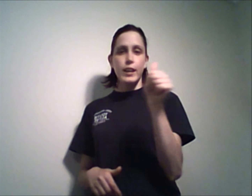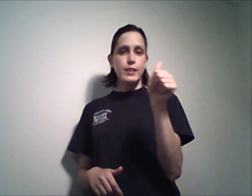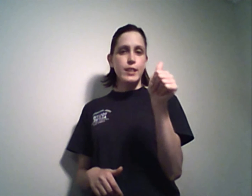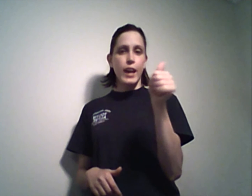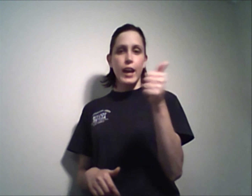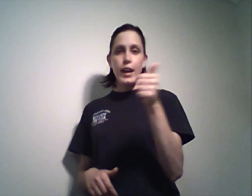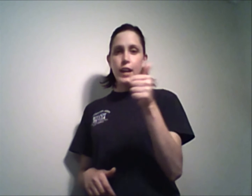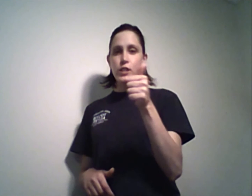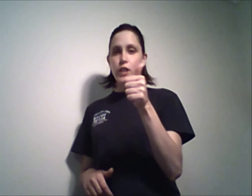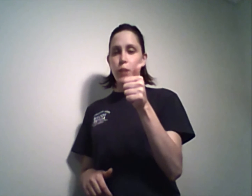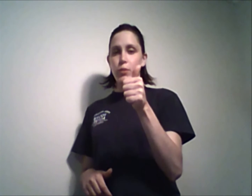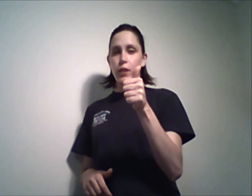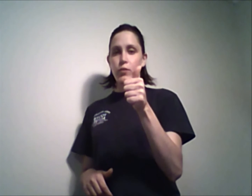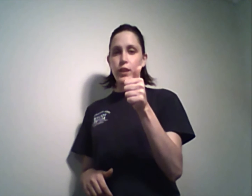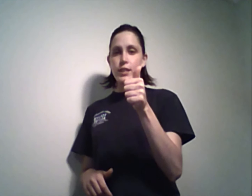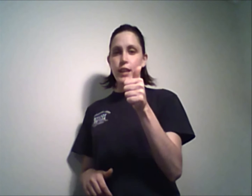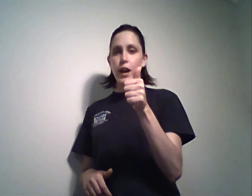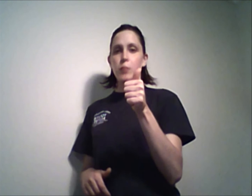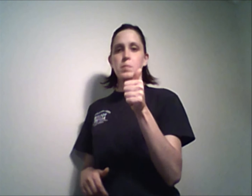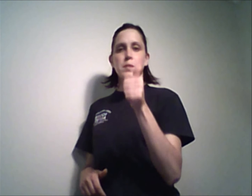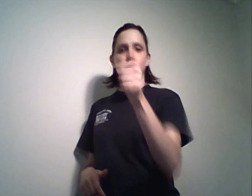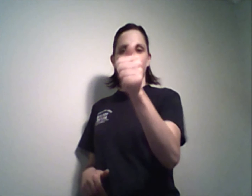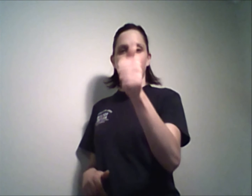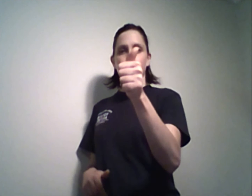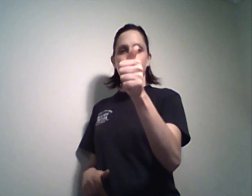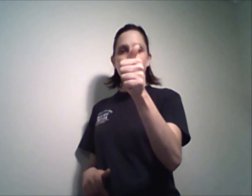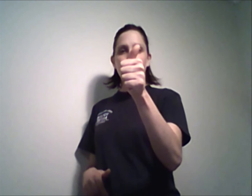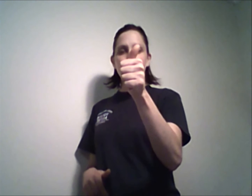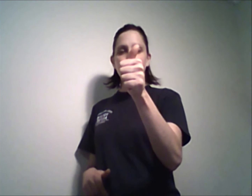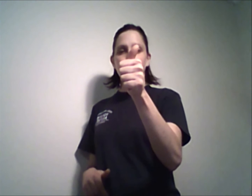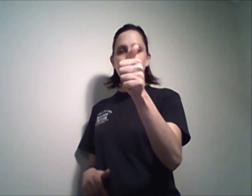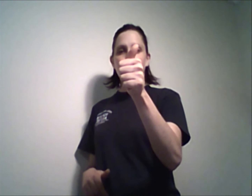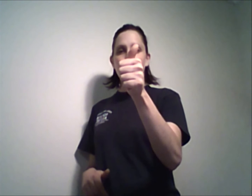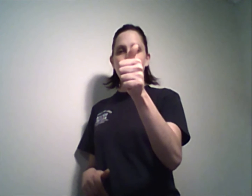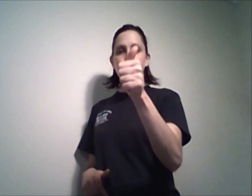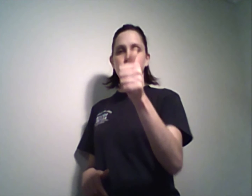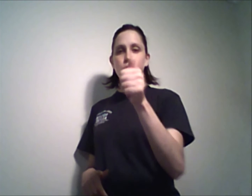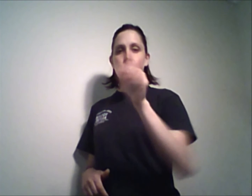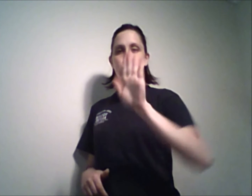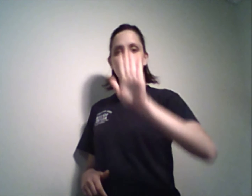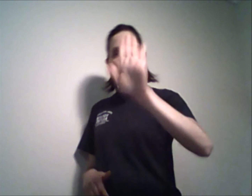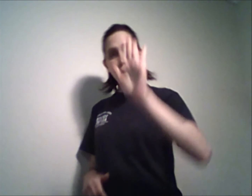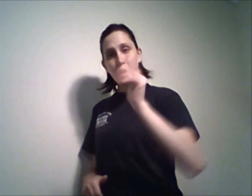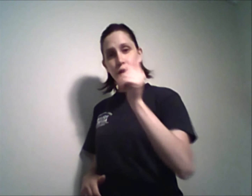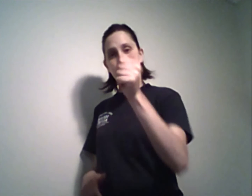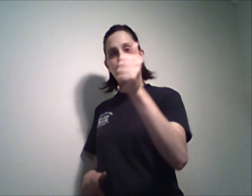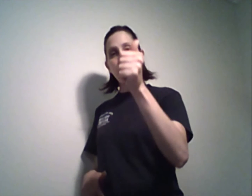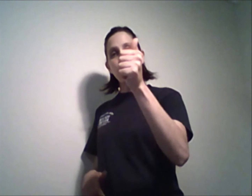the A hand shape, thumb facing up, and then it also goes out. So yourself.